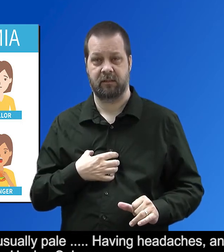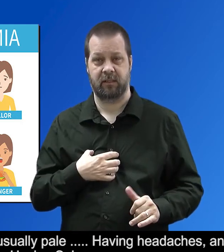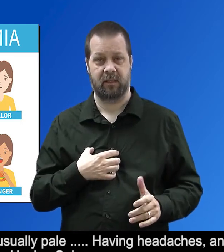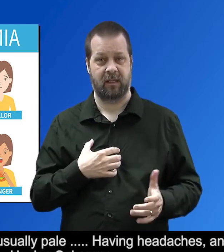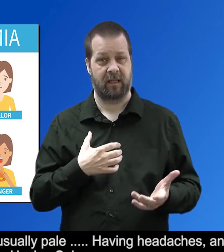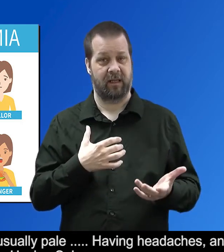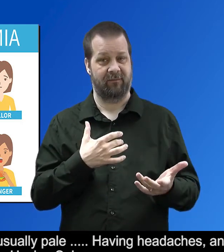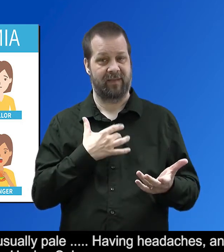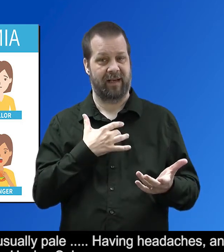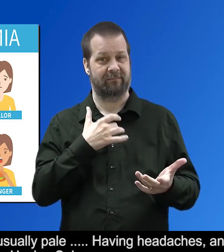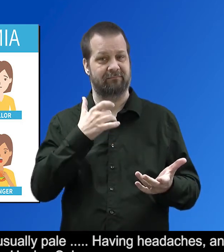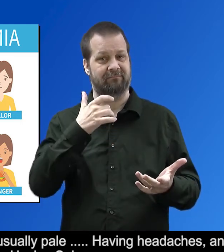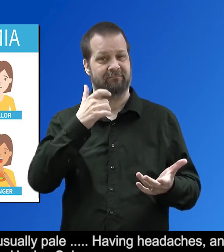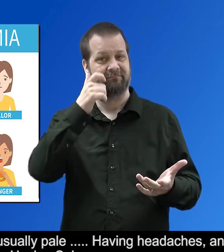being unusually pale,